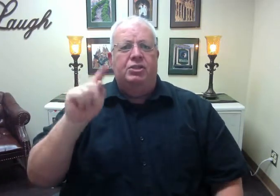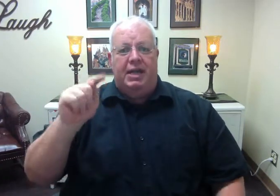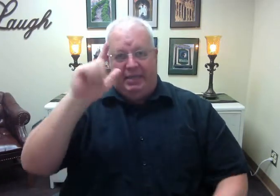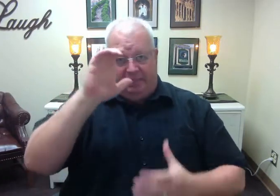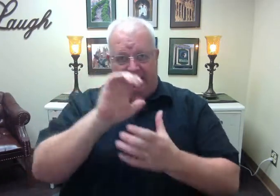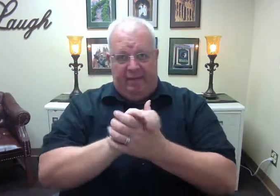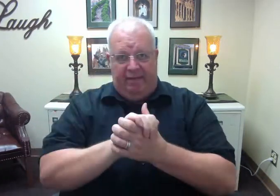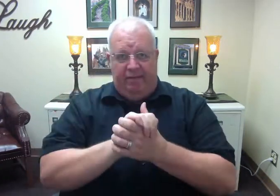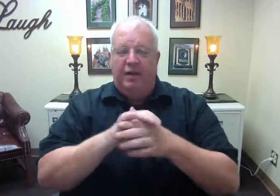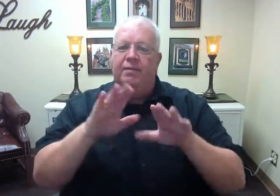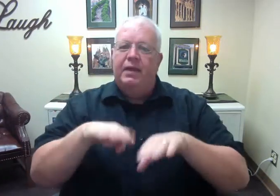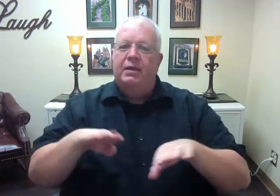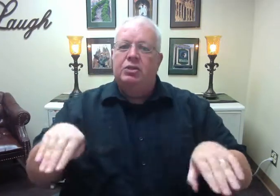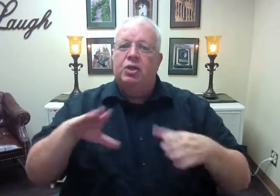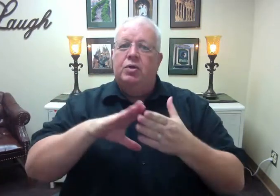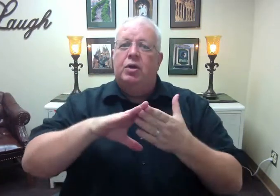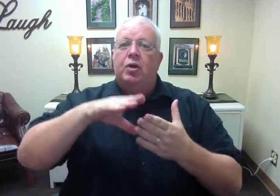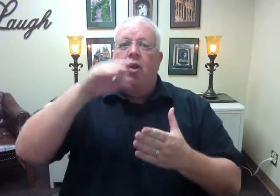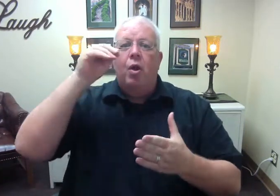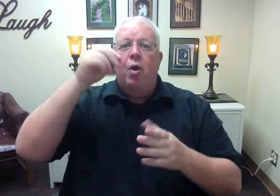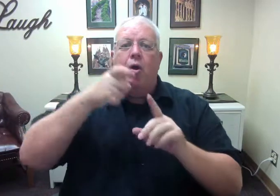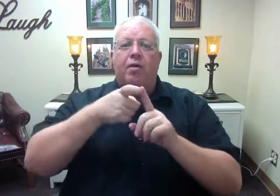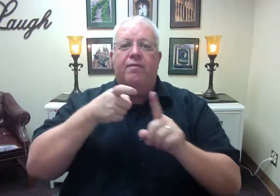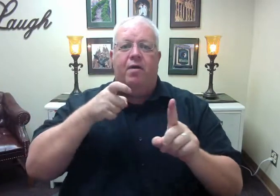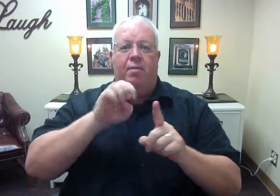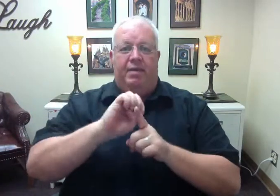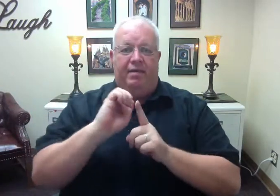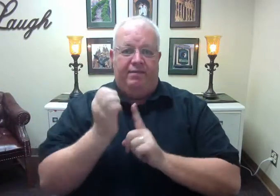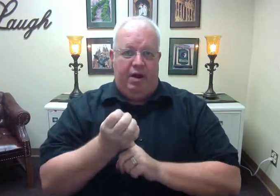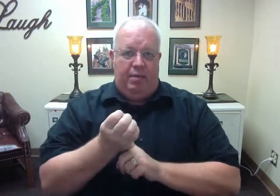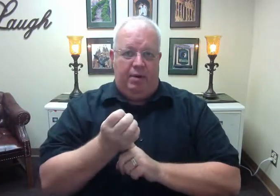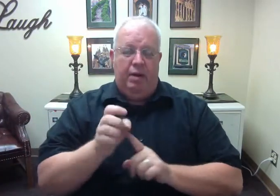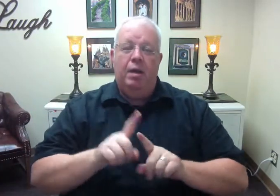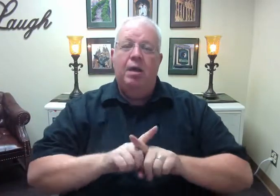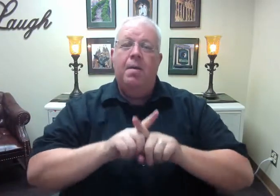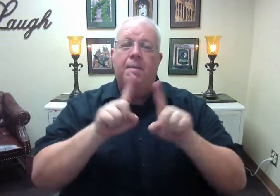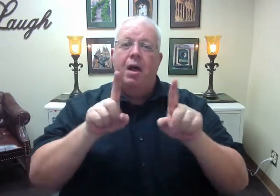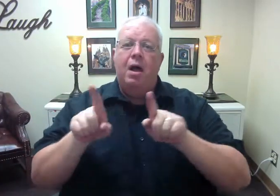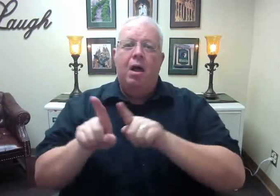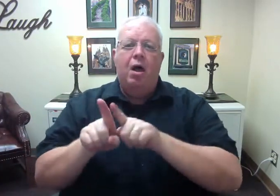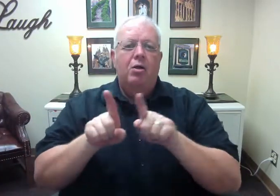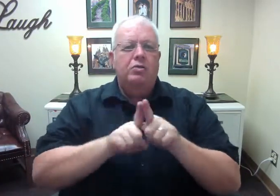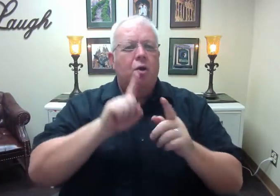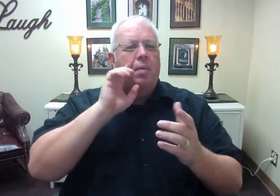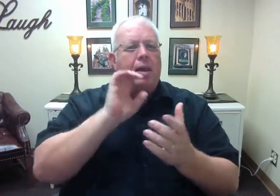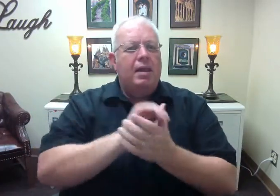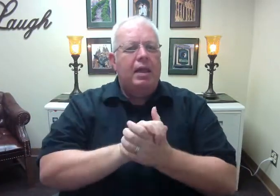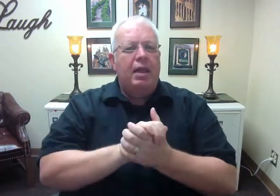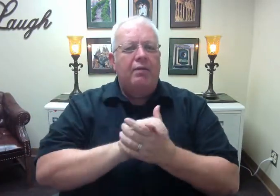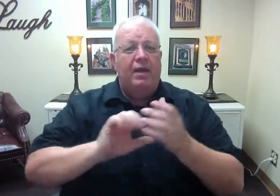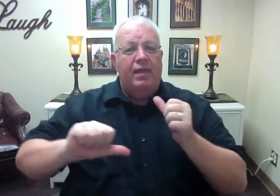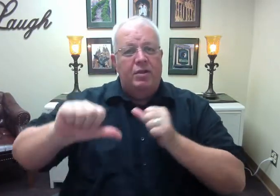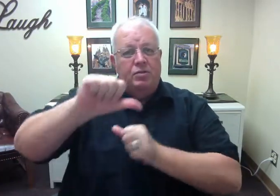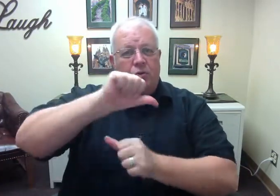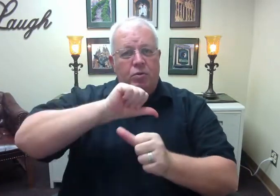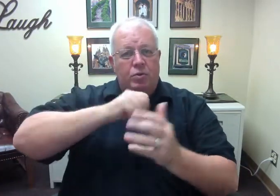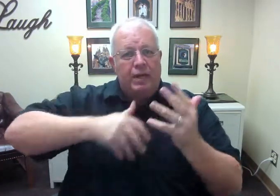But he also believed that social interaction with peers and teachers was important for